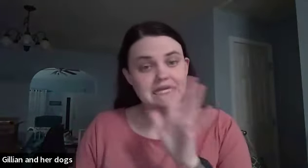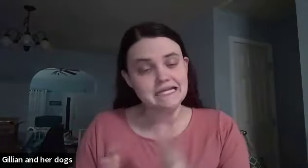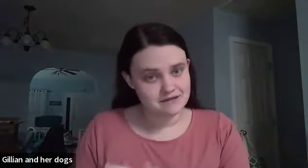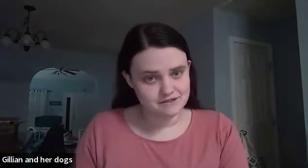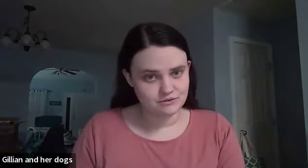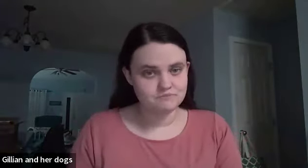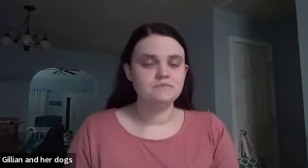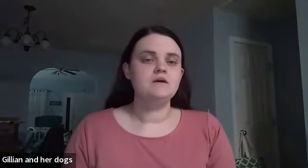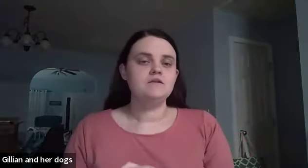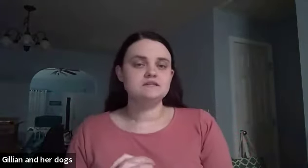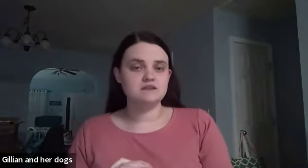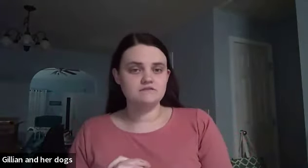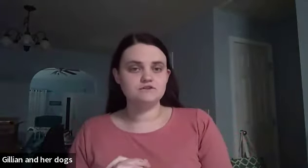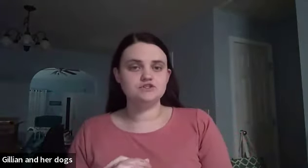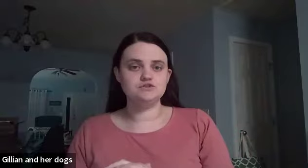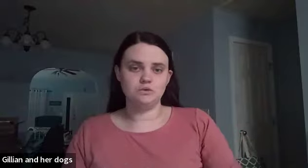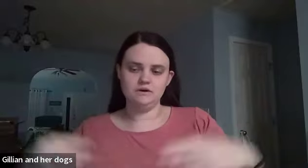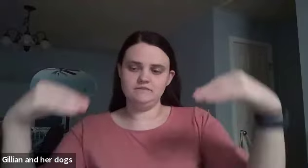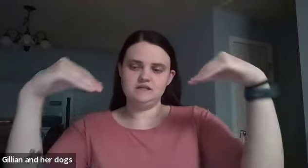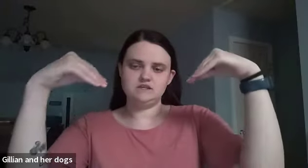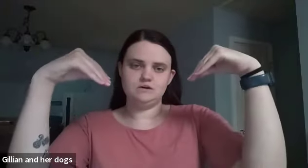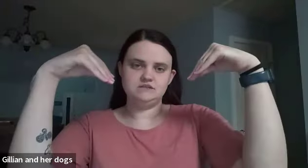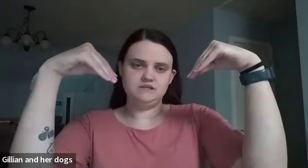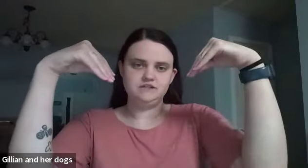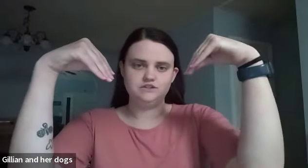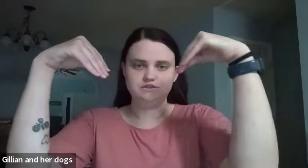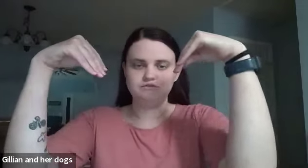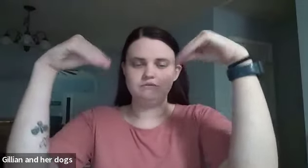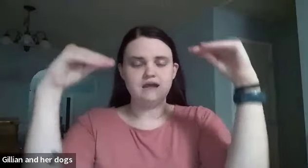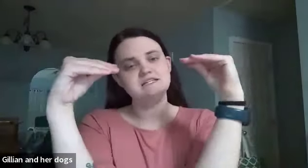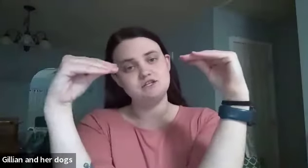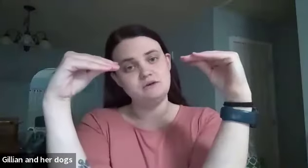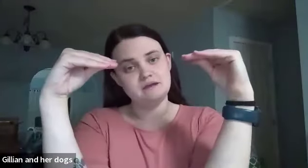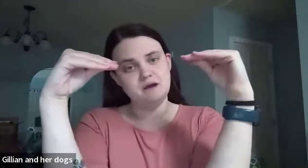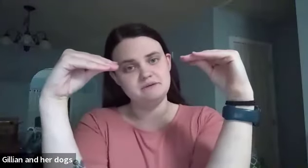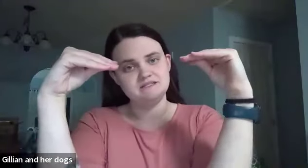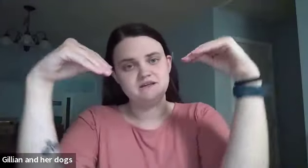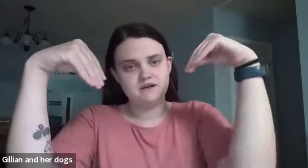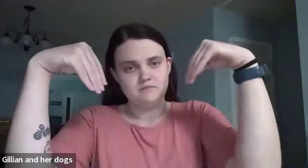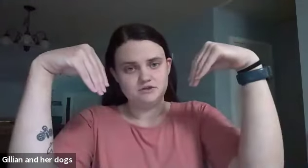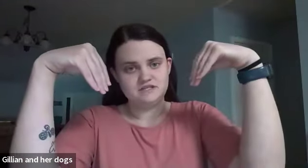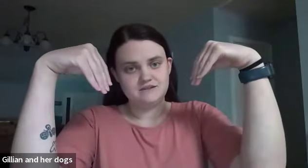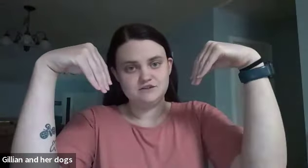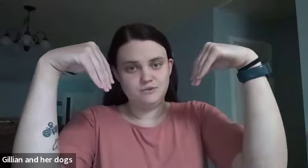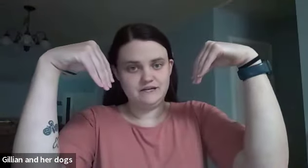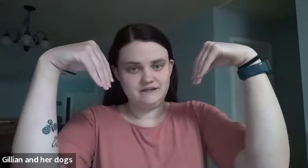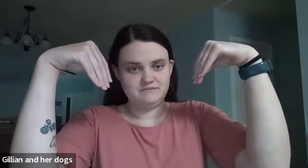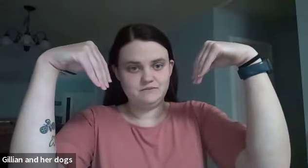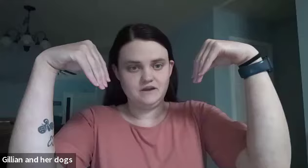any kind of store, the sign for store is going to be I say two hand puppets, but they're sad, so they're pointing down,